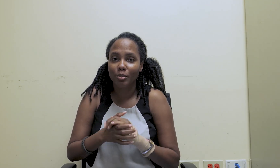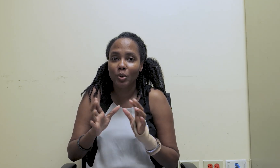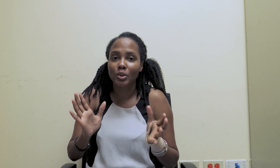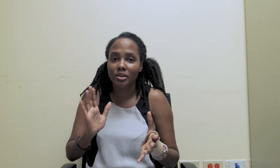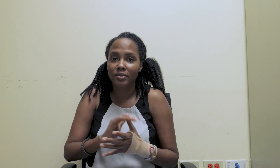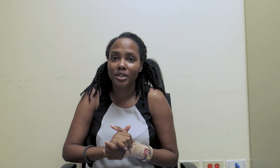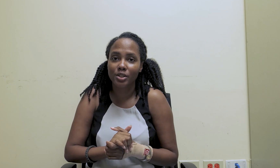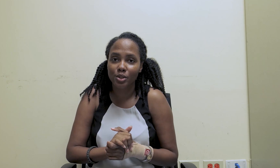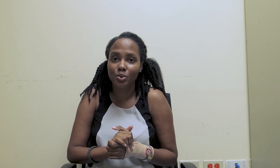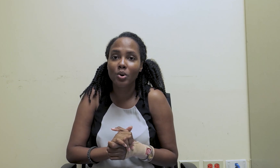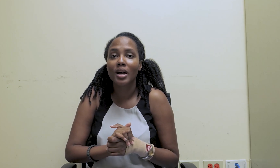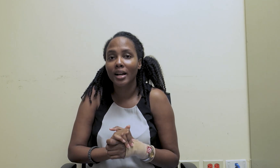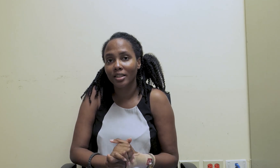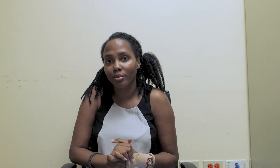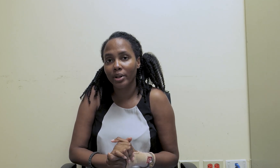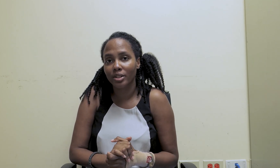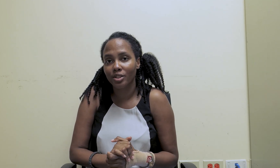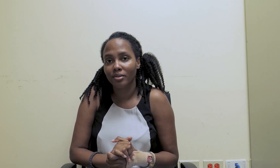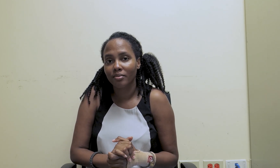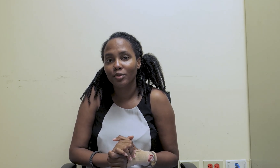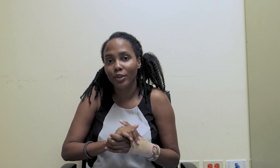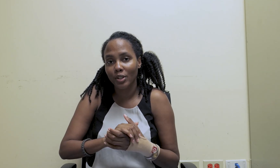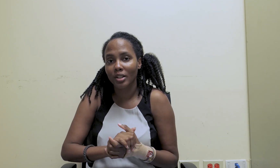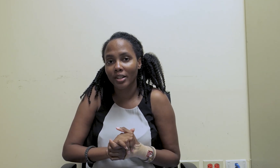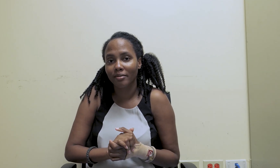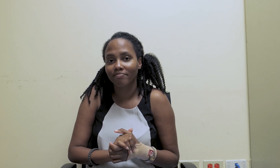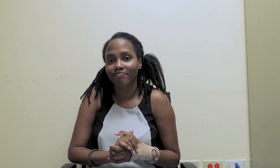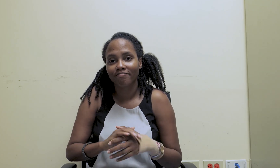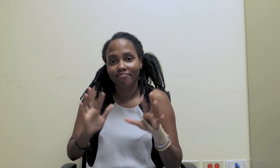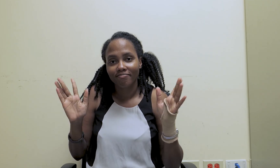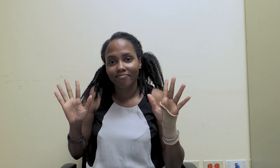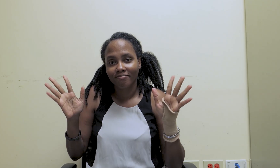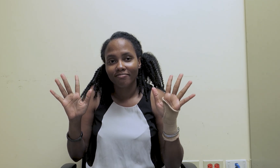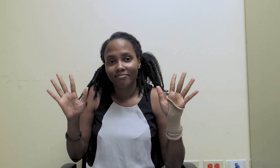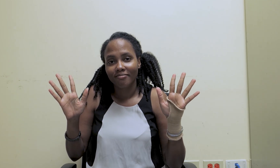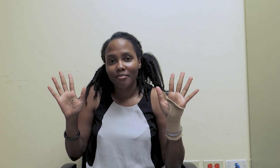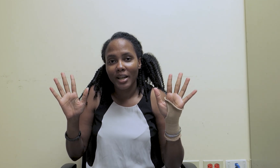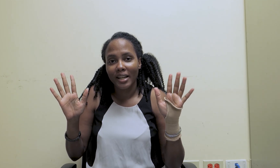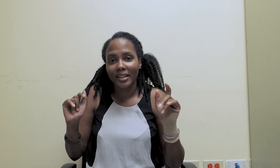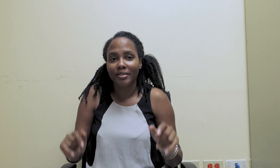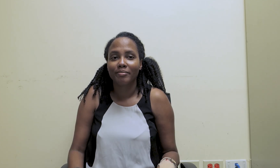post verse 2 and the bridge for you to learn. Bye.